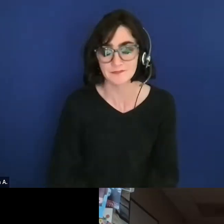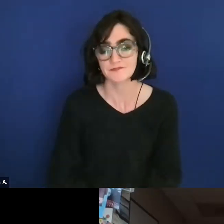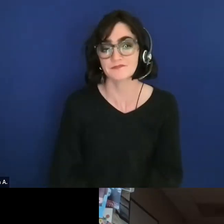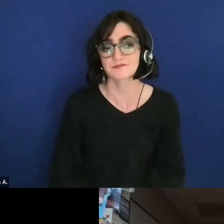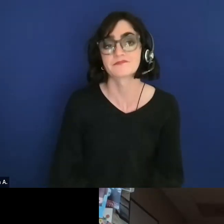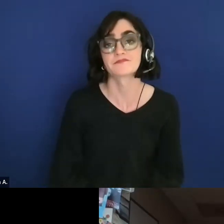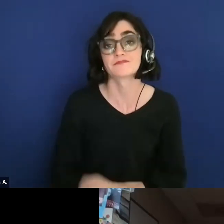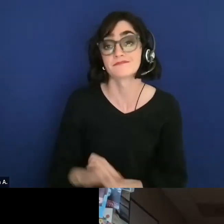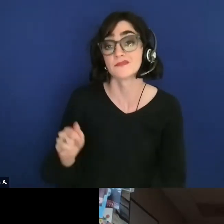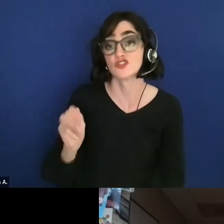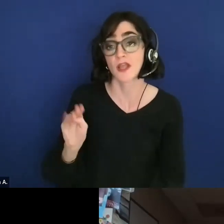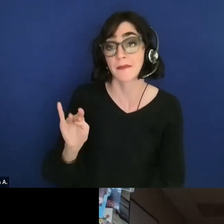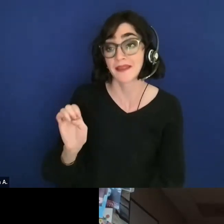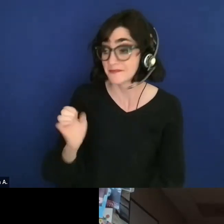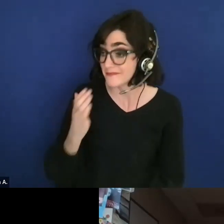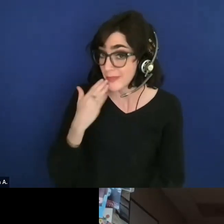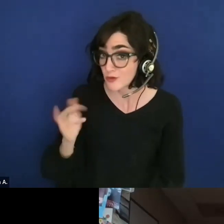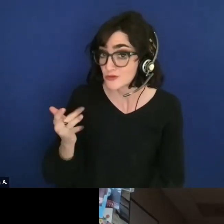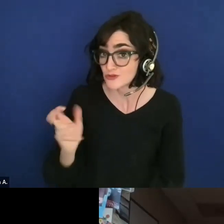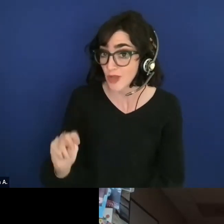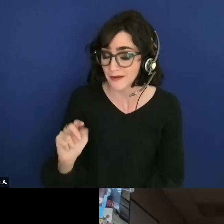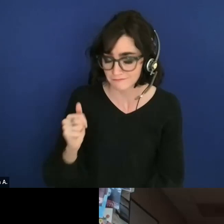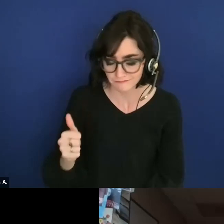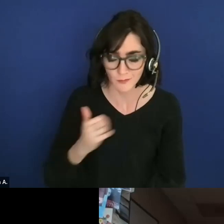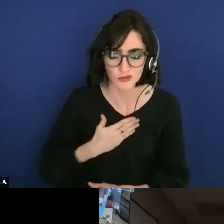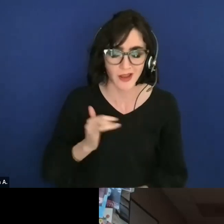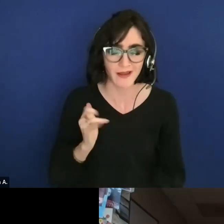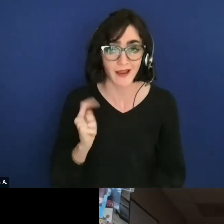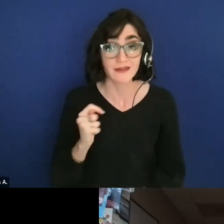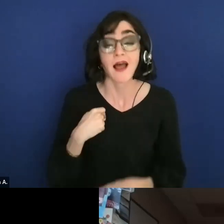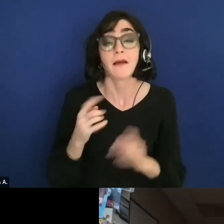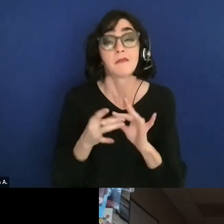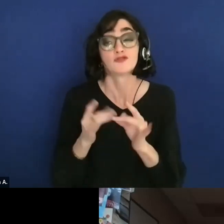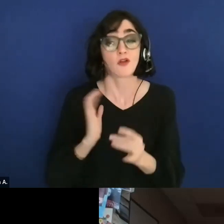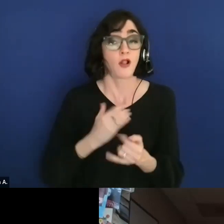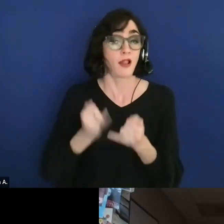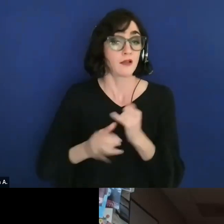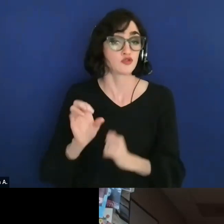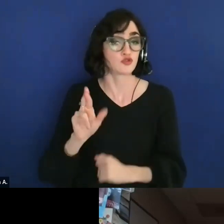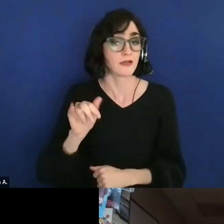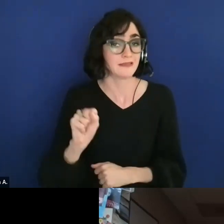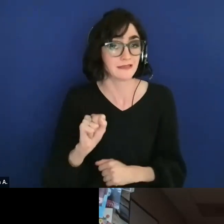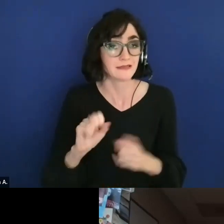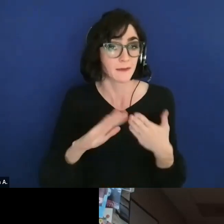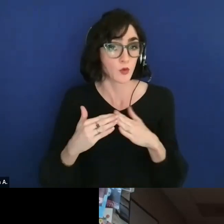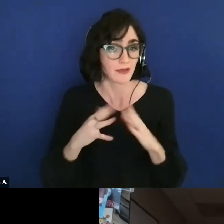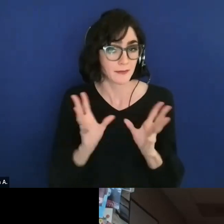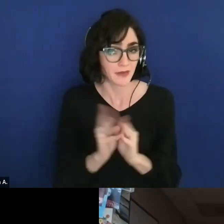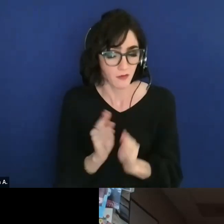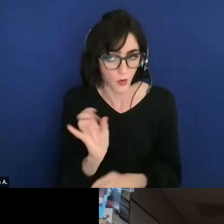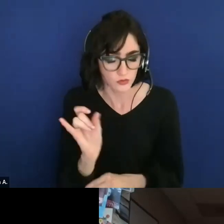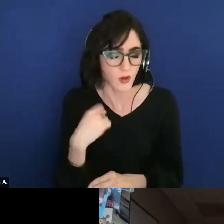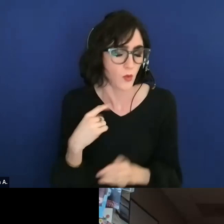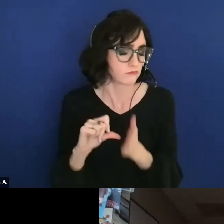Thank you, Jan. Appreciate it. And I mentioned this at our last CRIS Committee meeting. I should say this again, that we